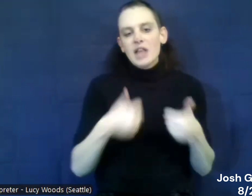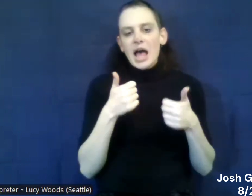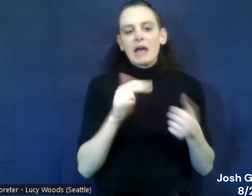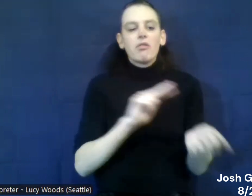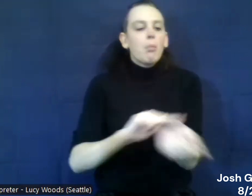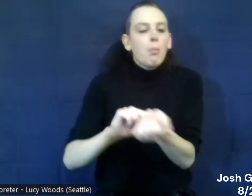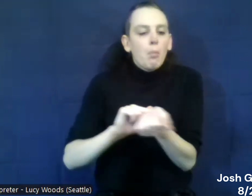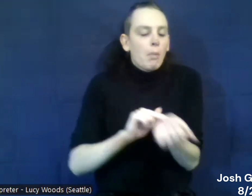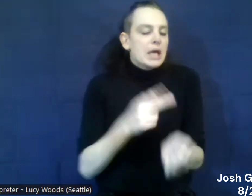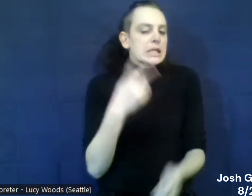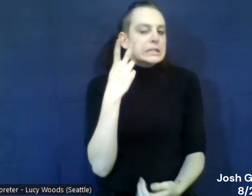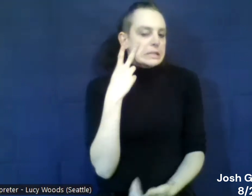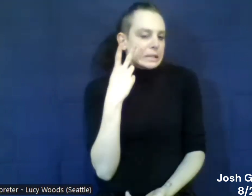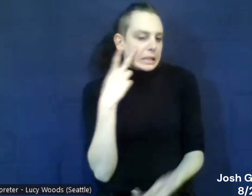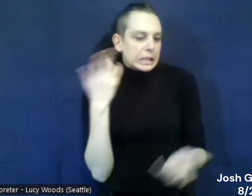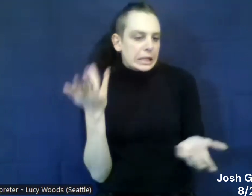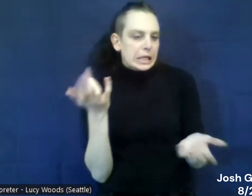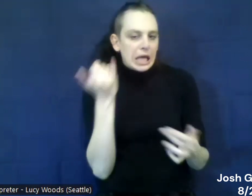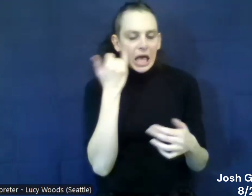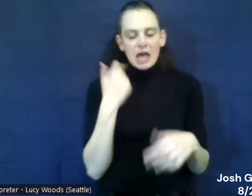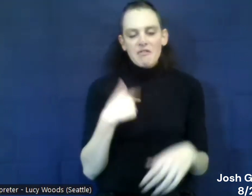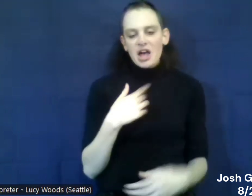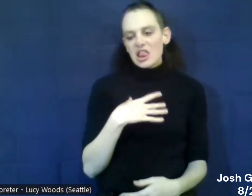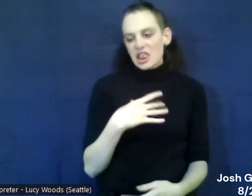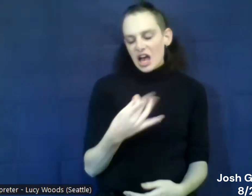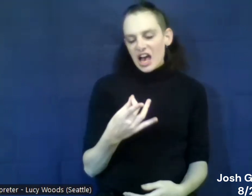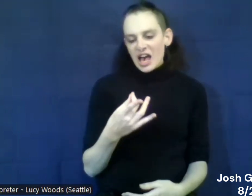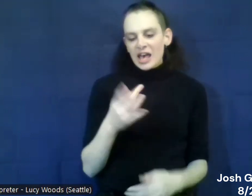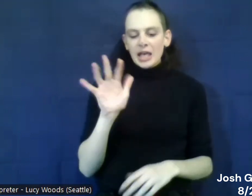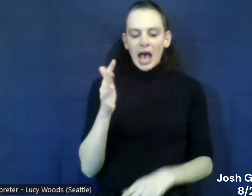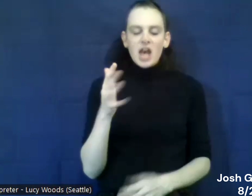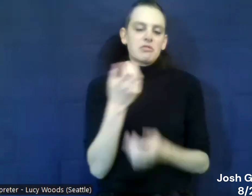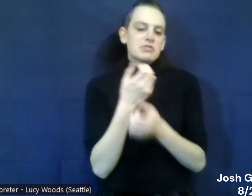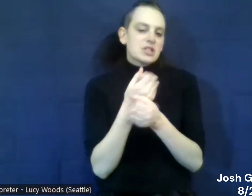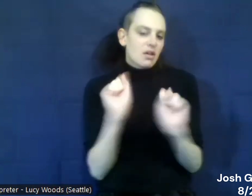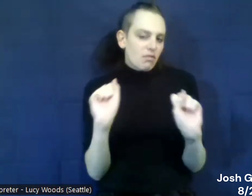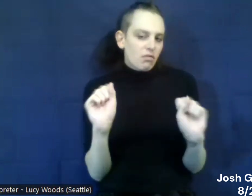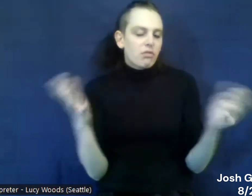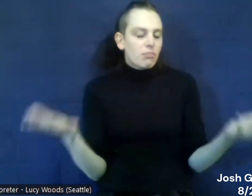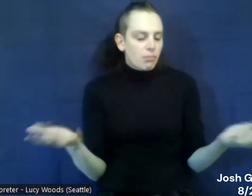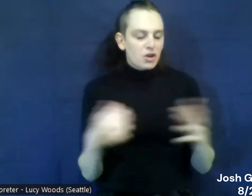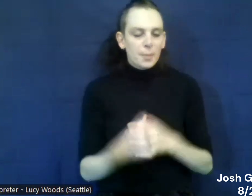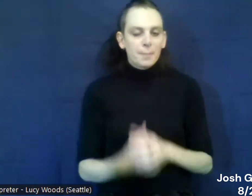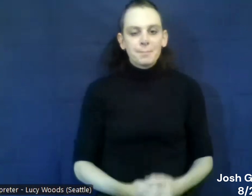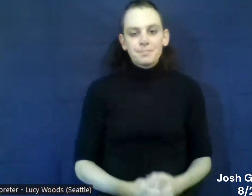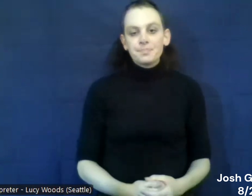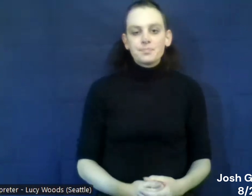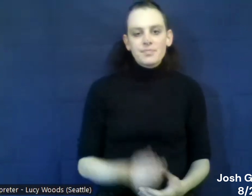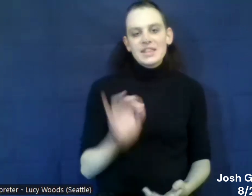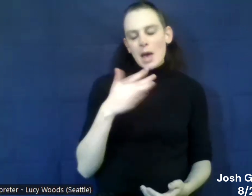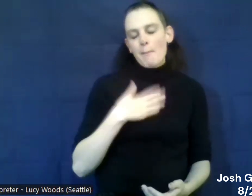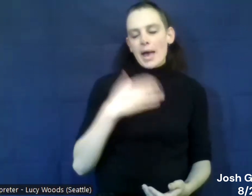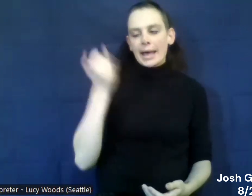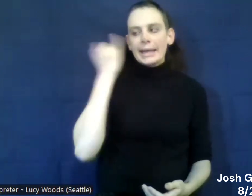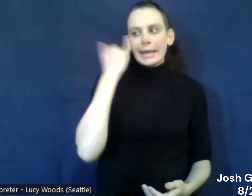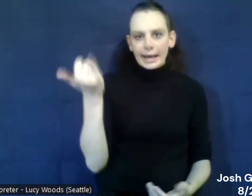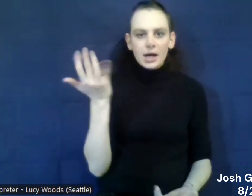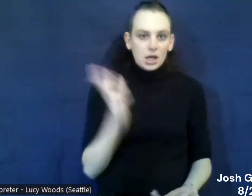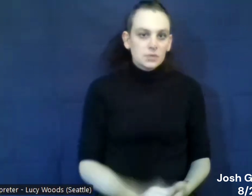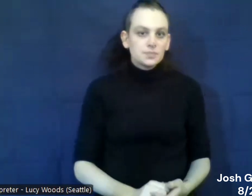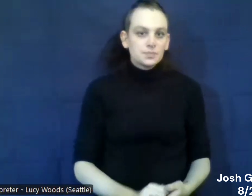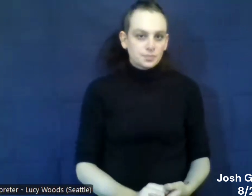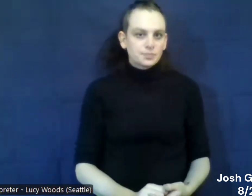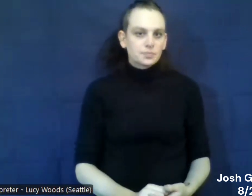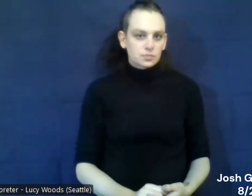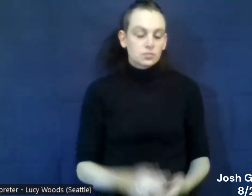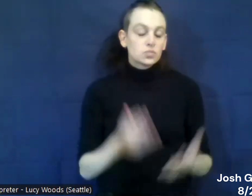in a semi-safe way, or sort of the idea was. And early on through